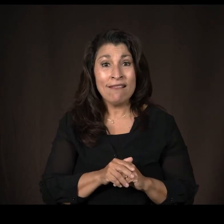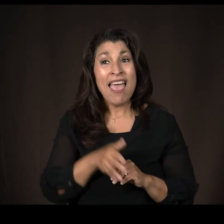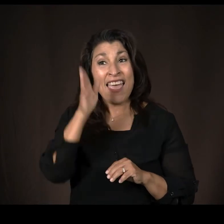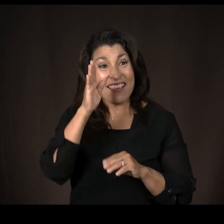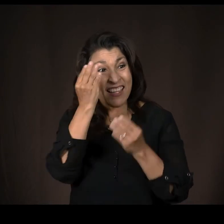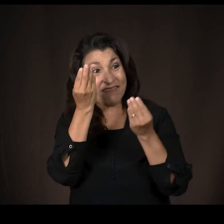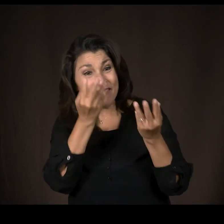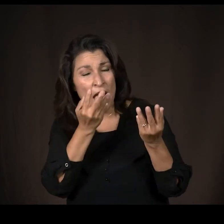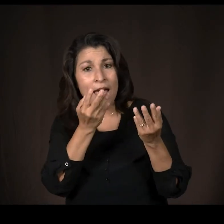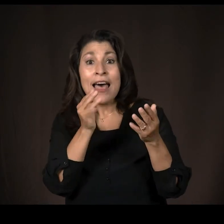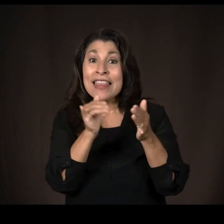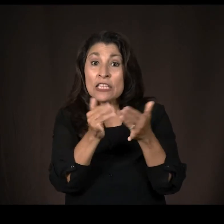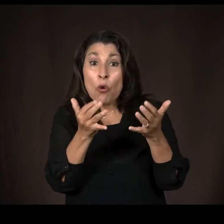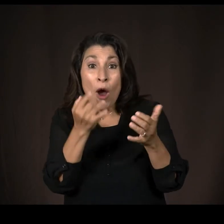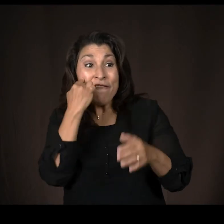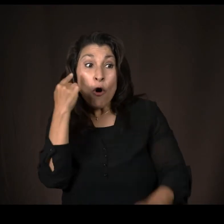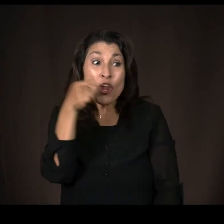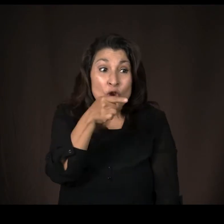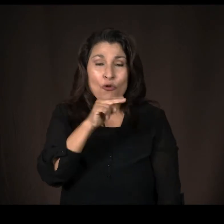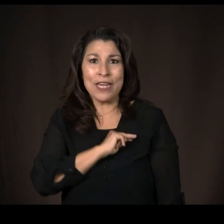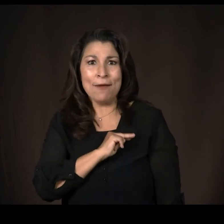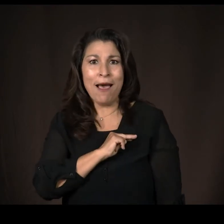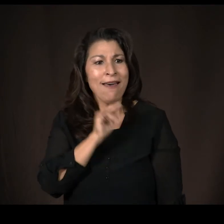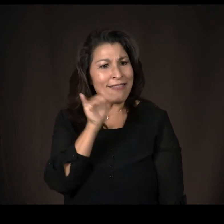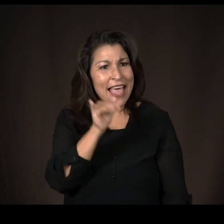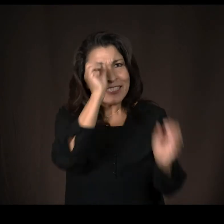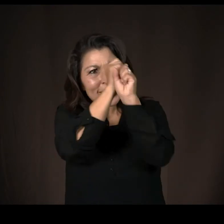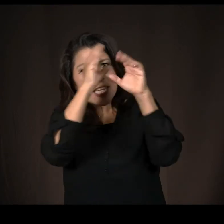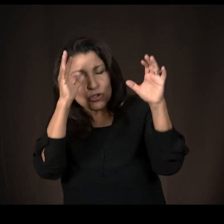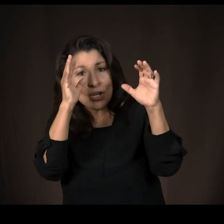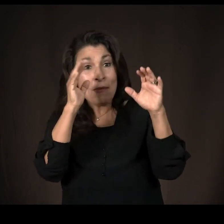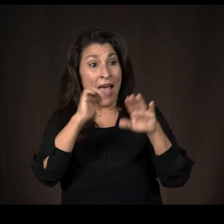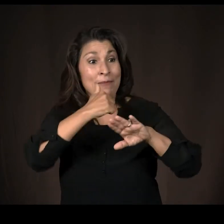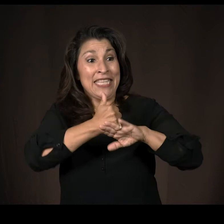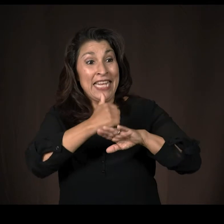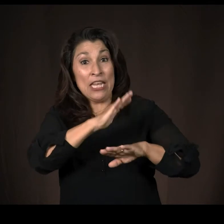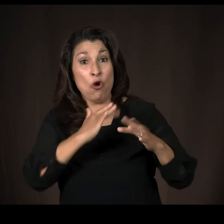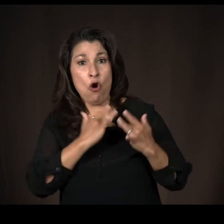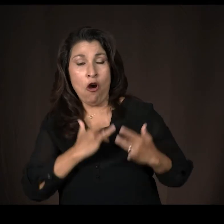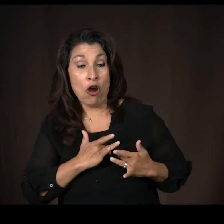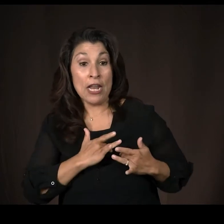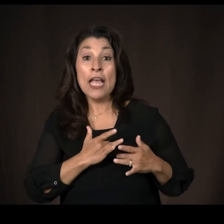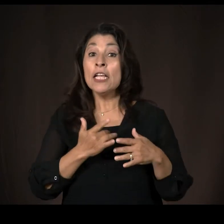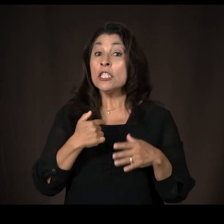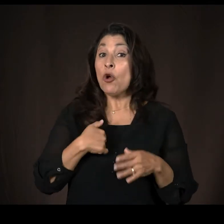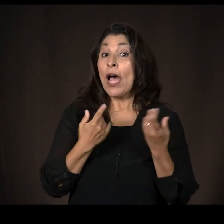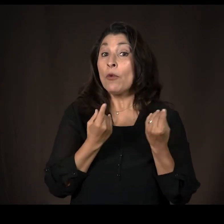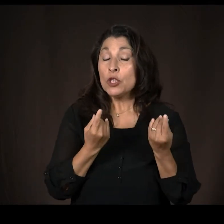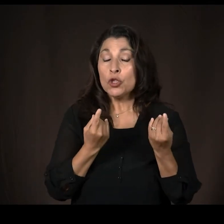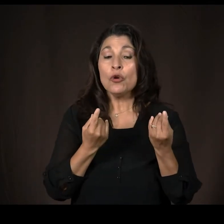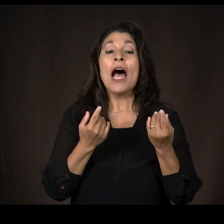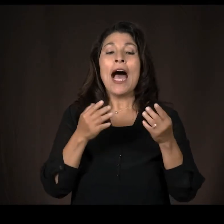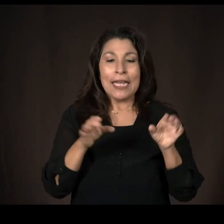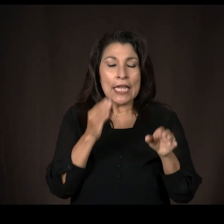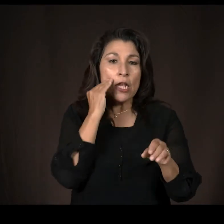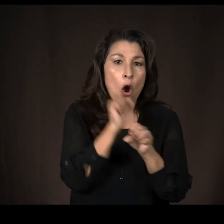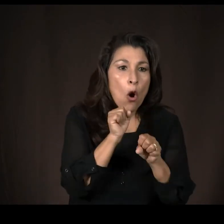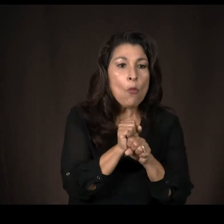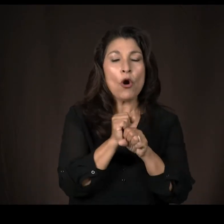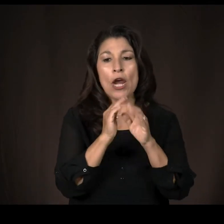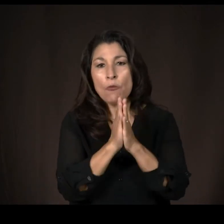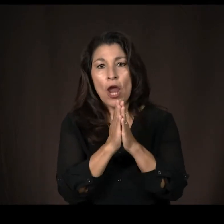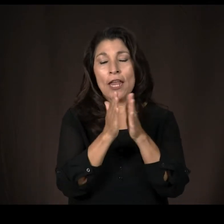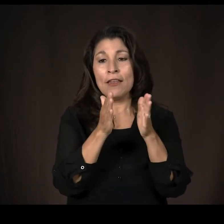And God says, that's what I want for you, Nehemiah. This is the dream I'm putting in your heart. So I did my homework and I prayed and I planned and I